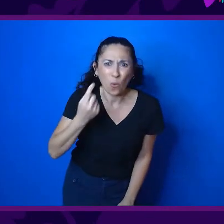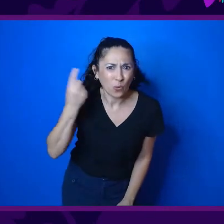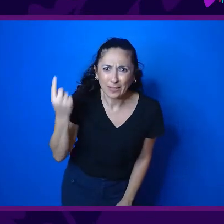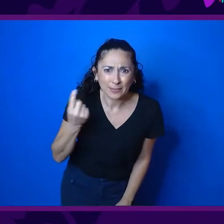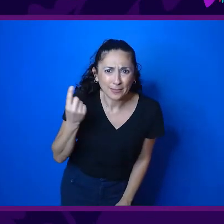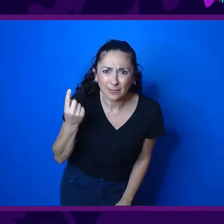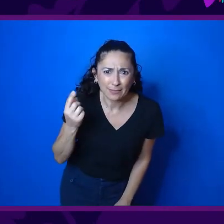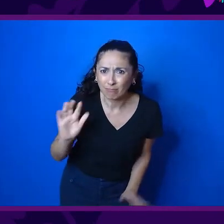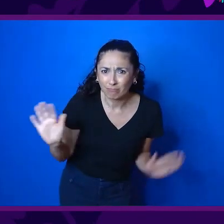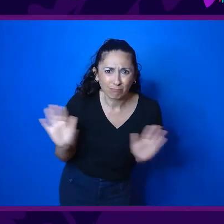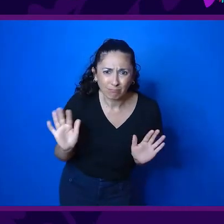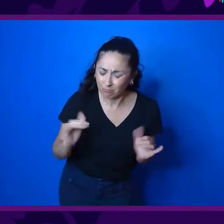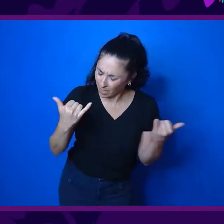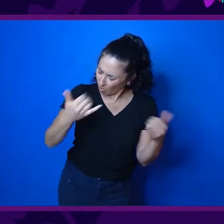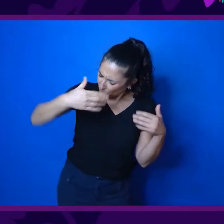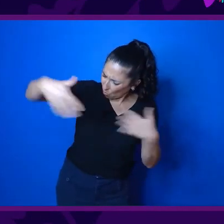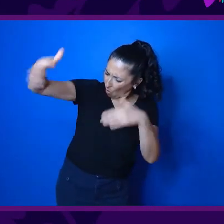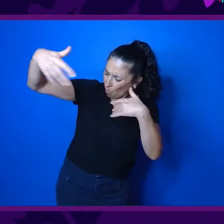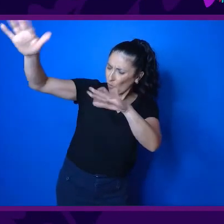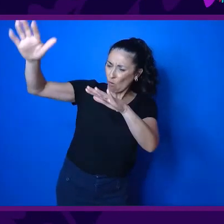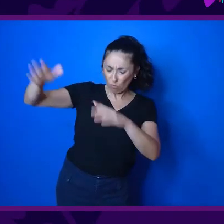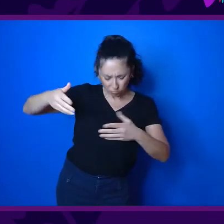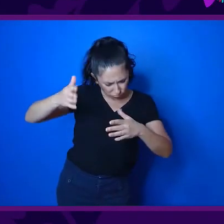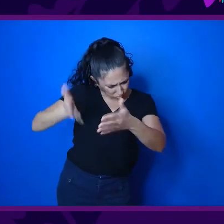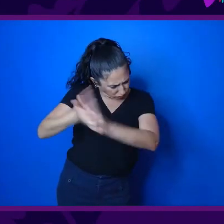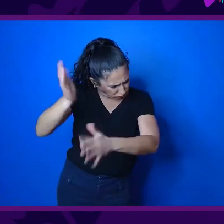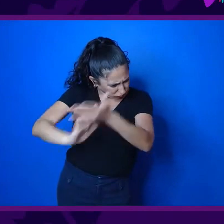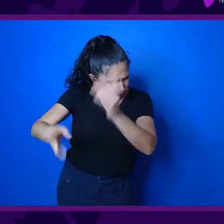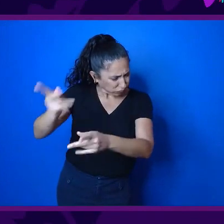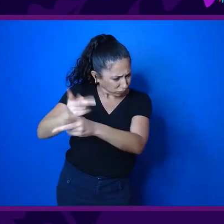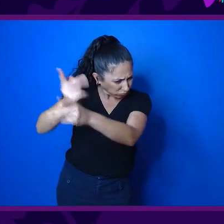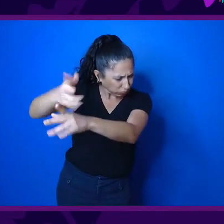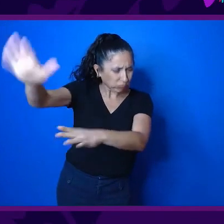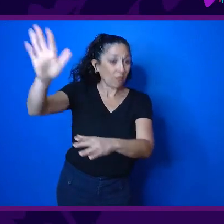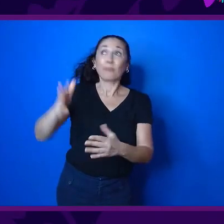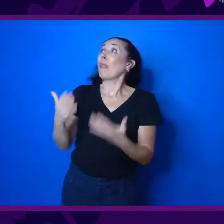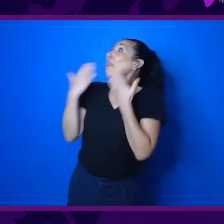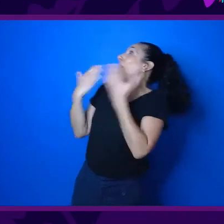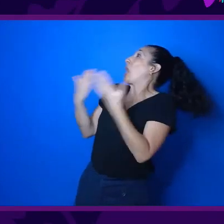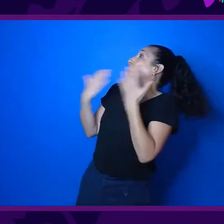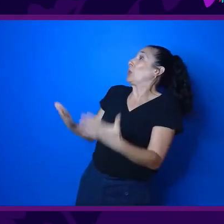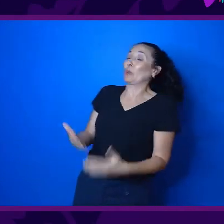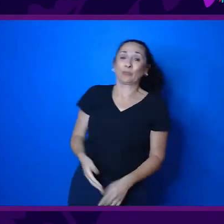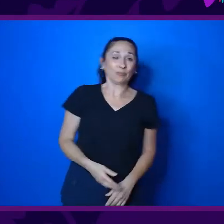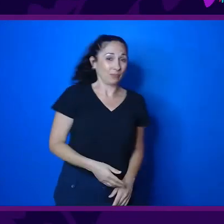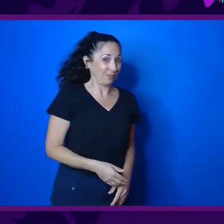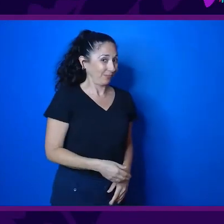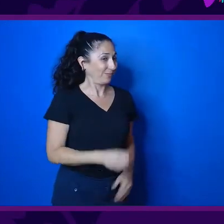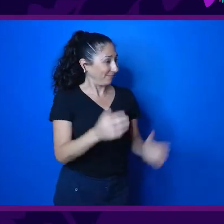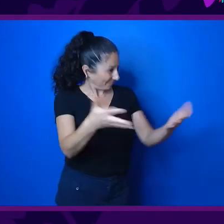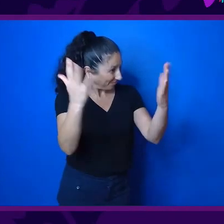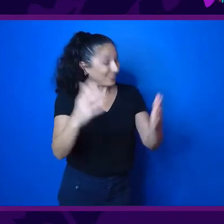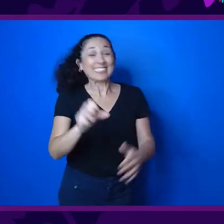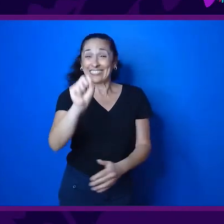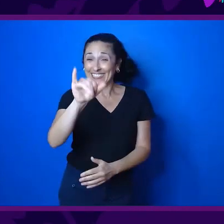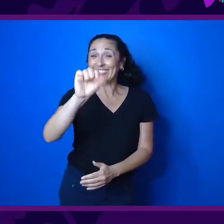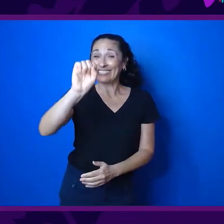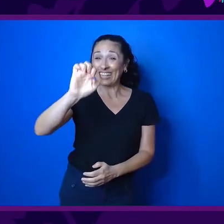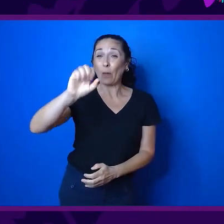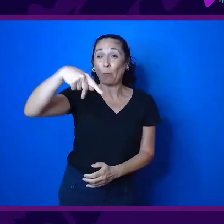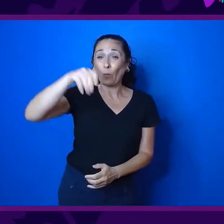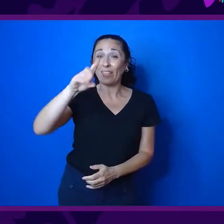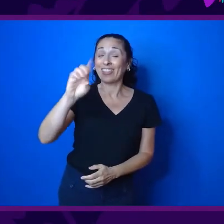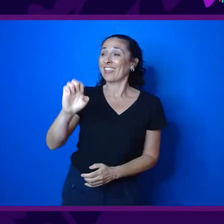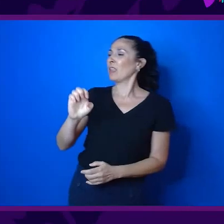go. Handle your business. Thank you. Thank you. Si se puede. Sesame